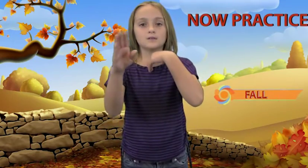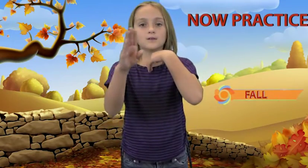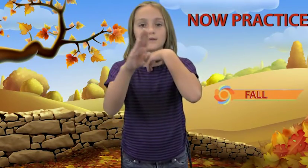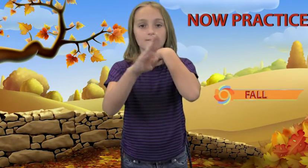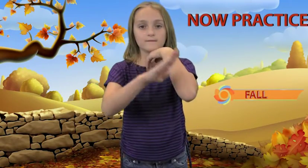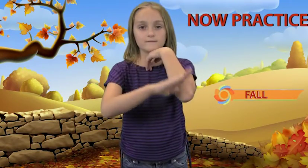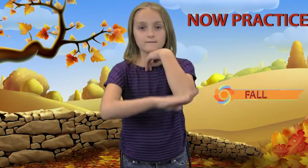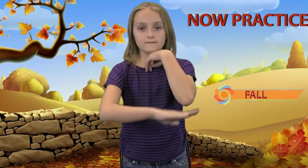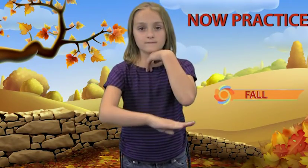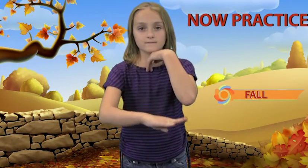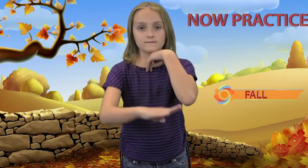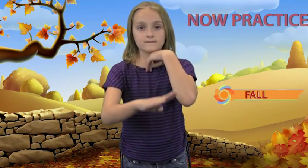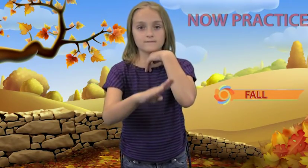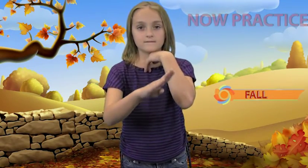Fall.